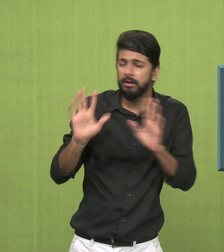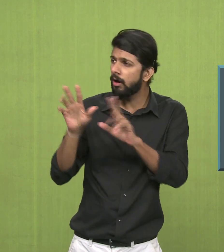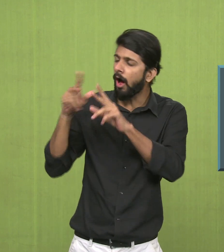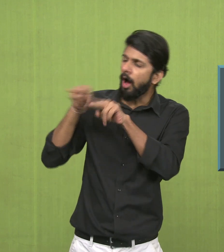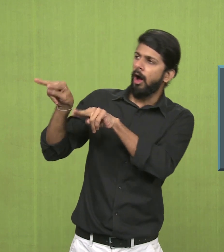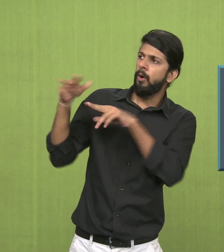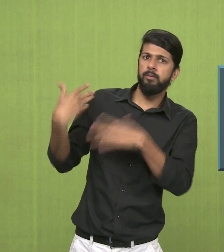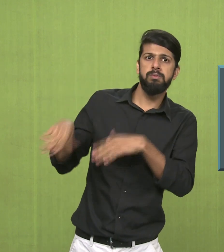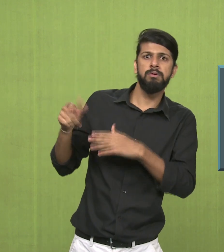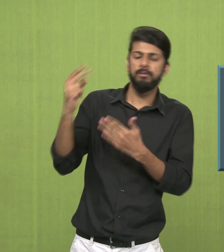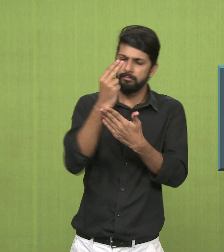where